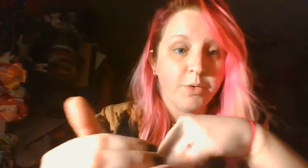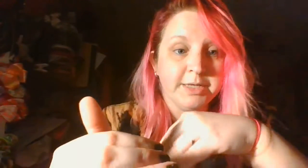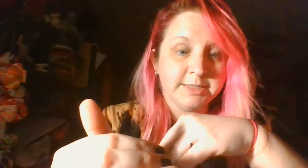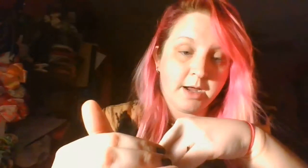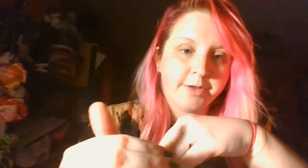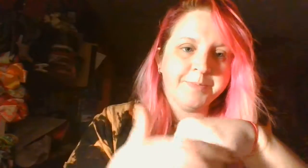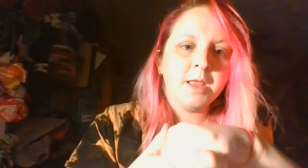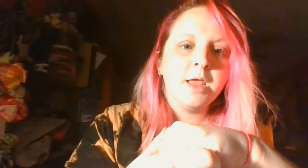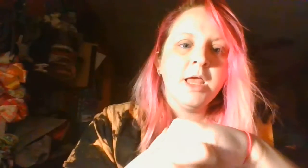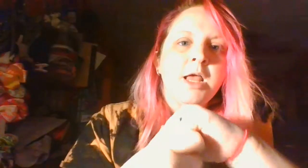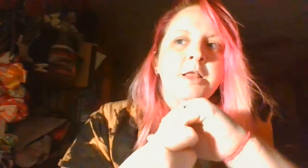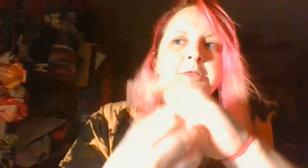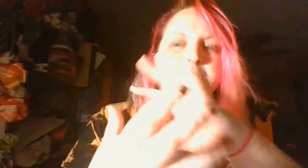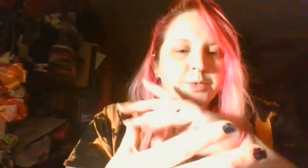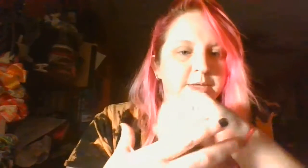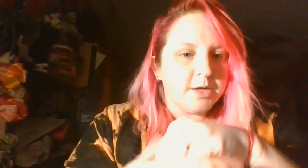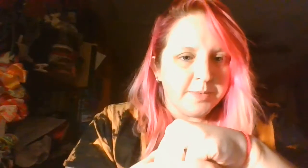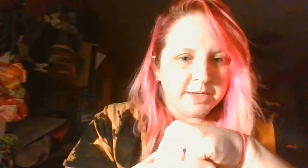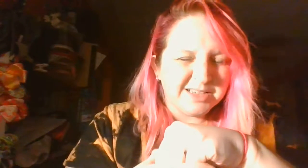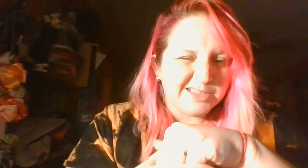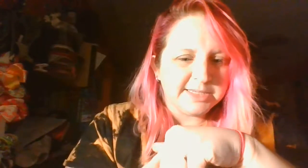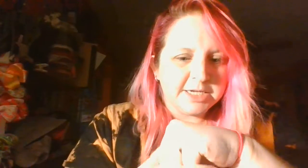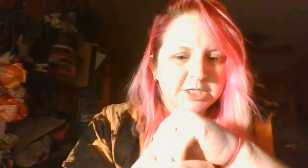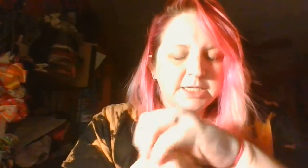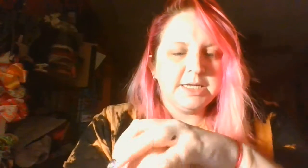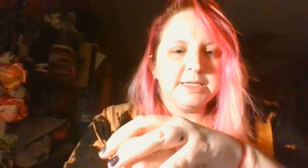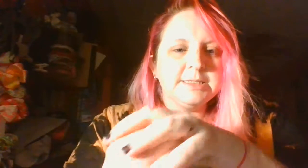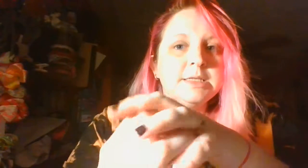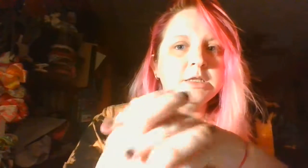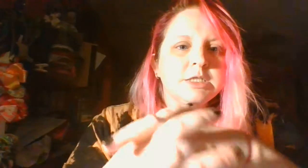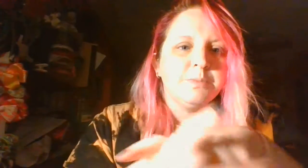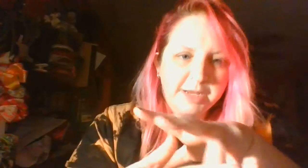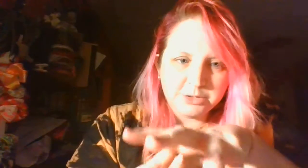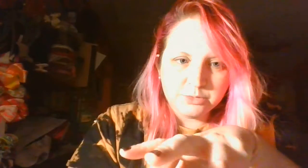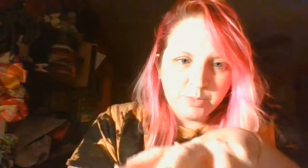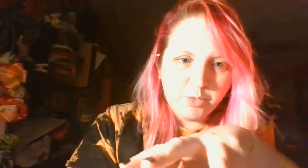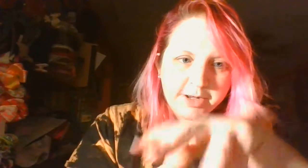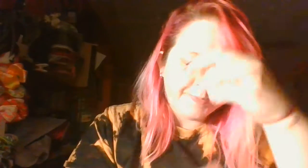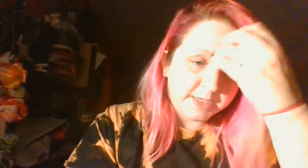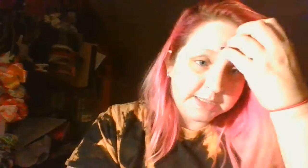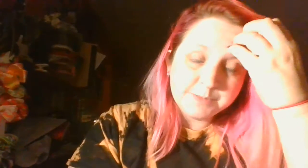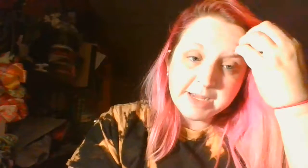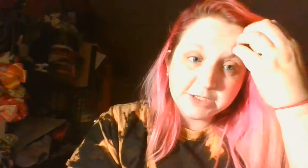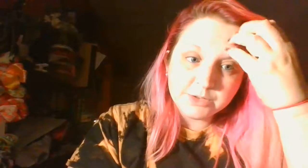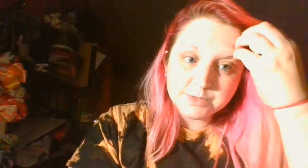reporting style. The third one they talk about in this little section is the spatial reporting. Spatial,